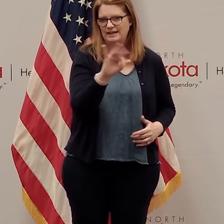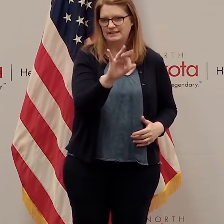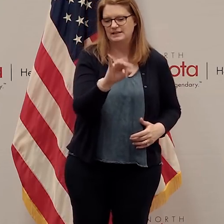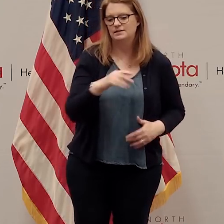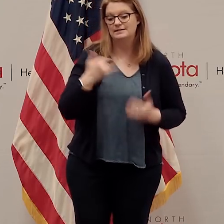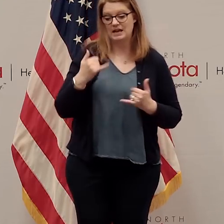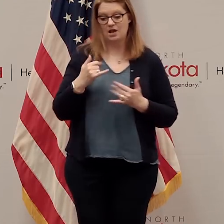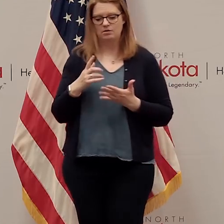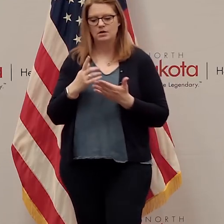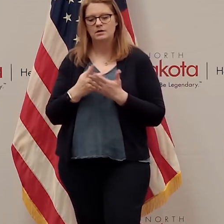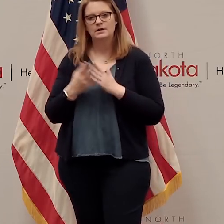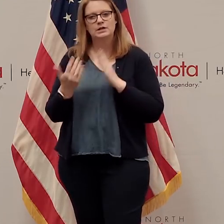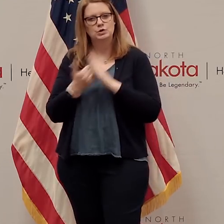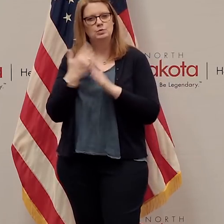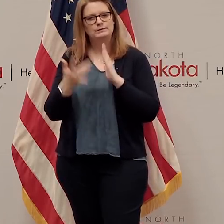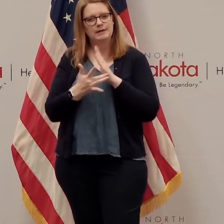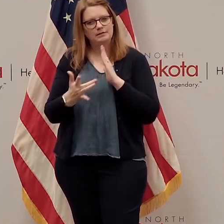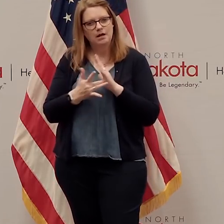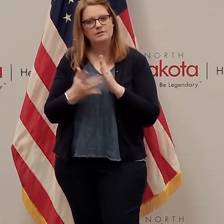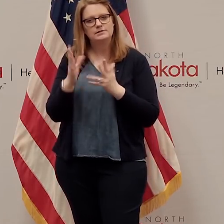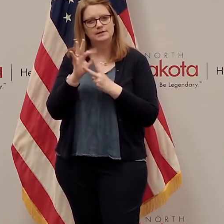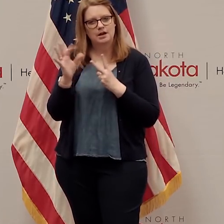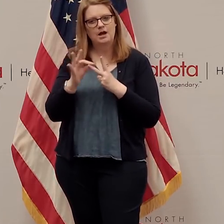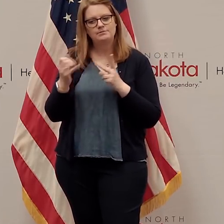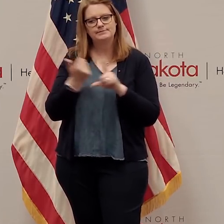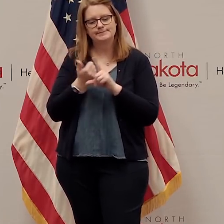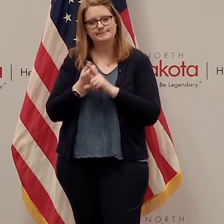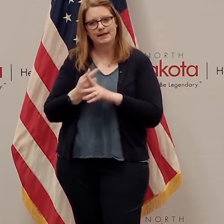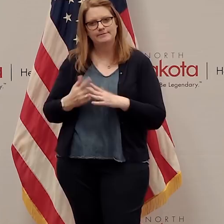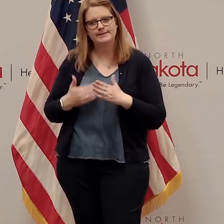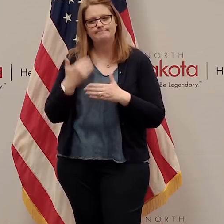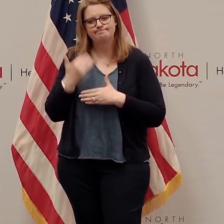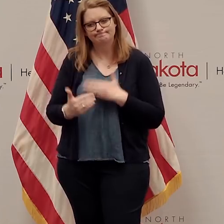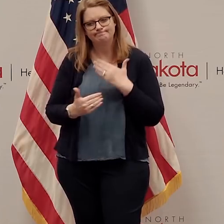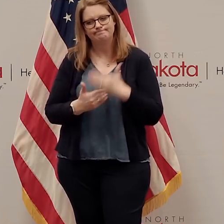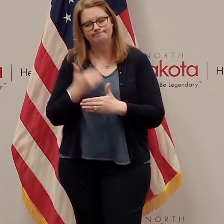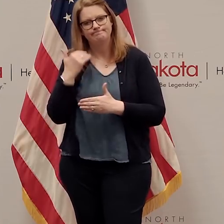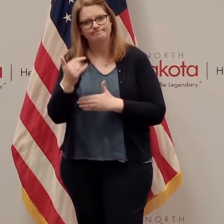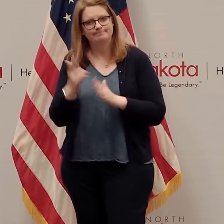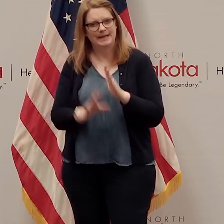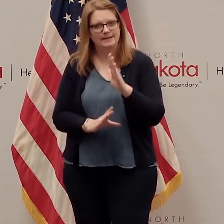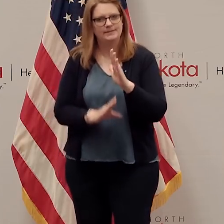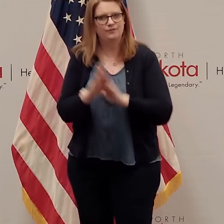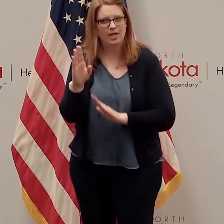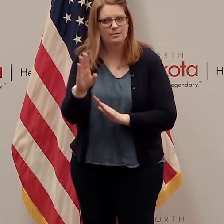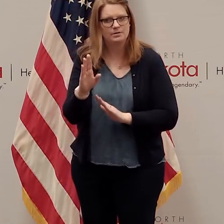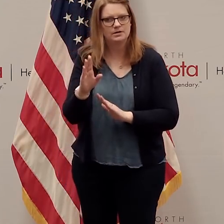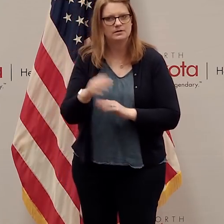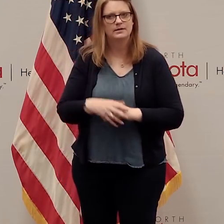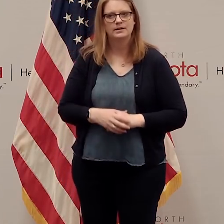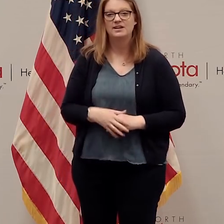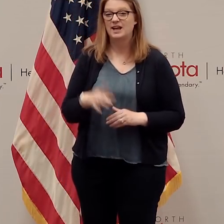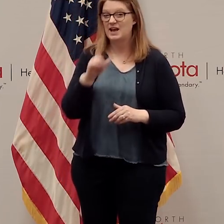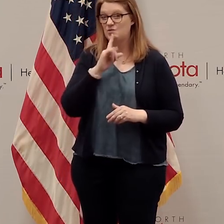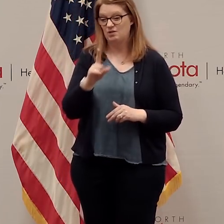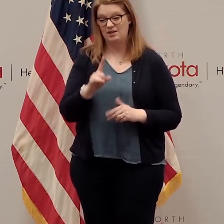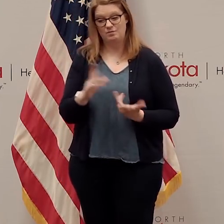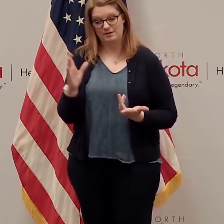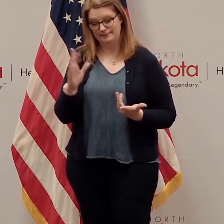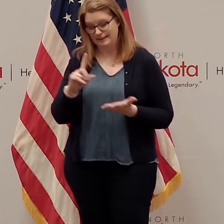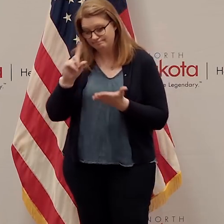new technologies and options are emerging in this fight against COVID-19, and we're leaving no stone